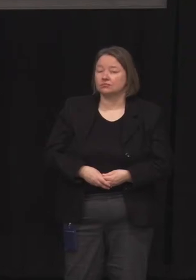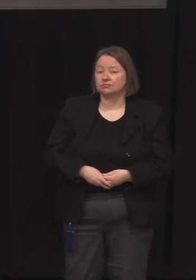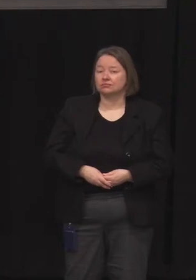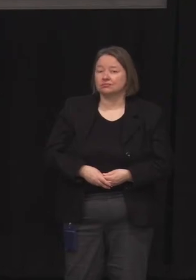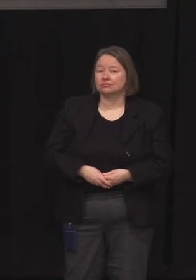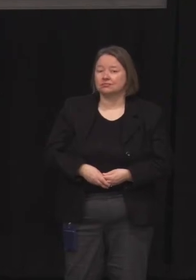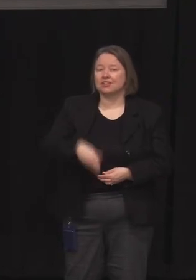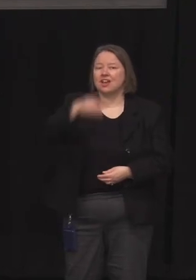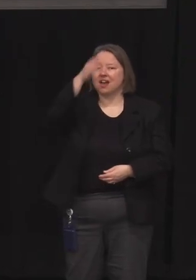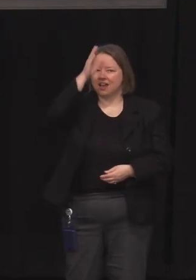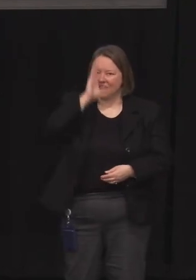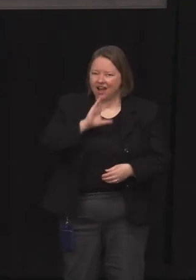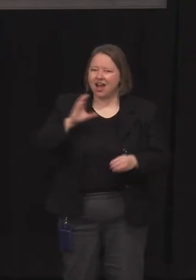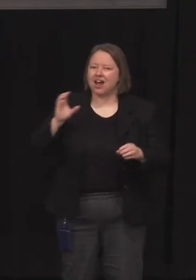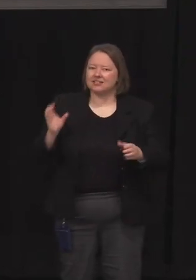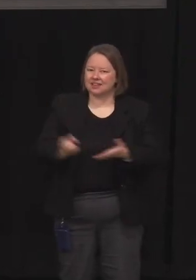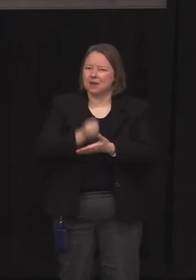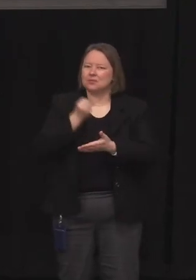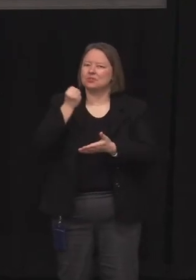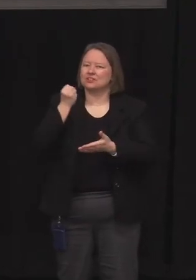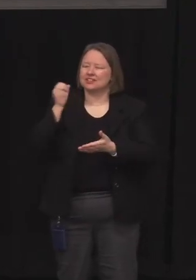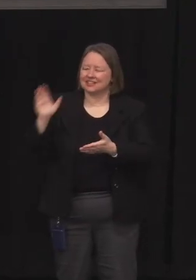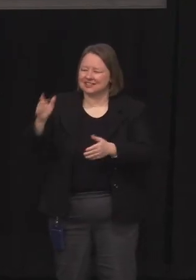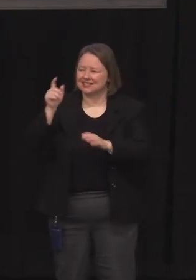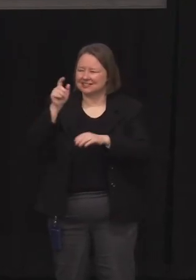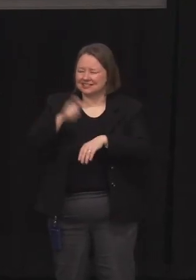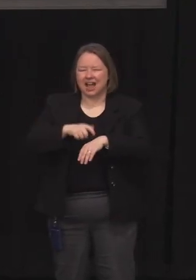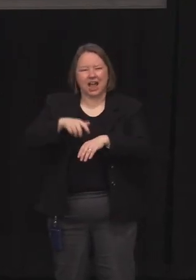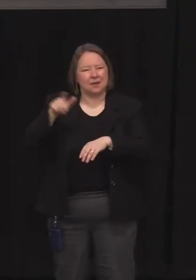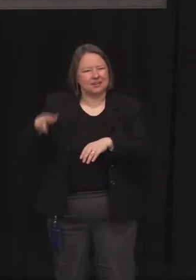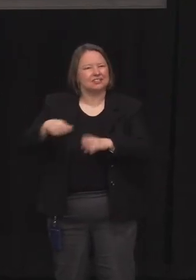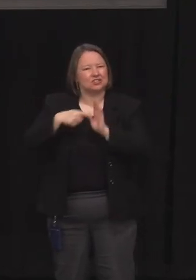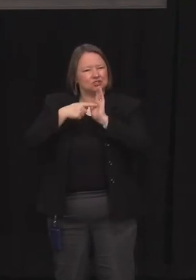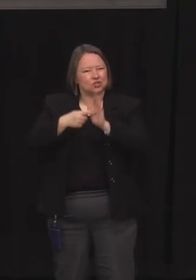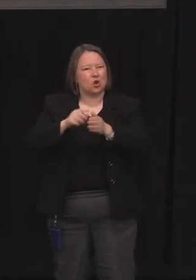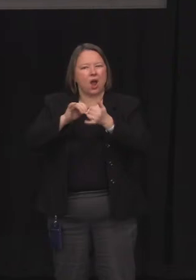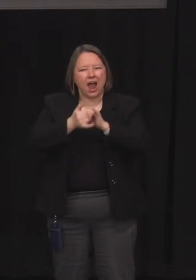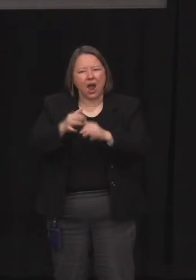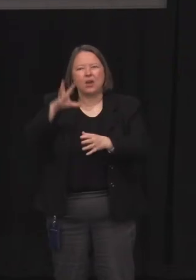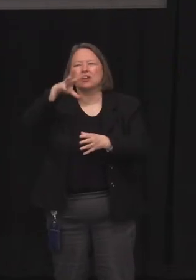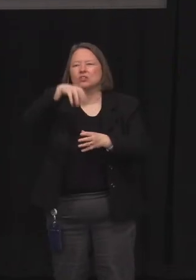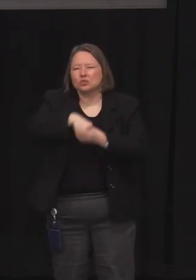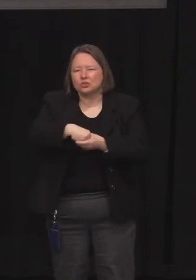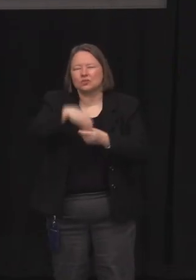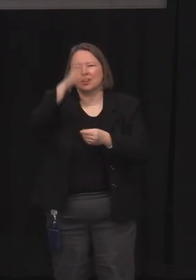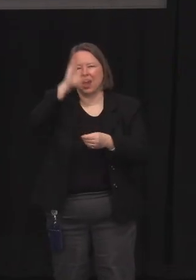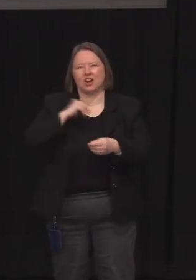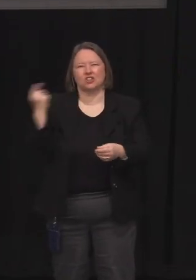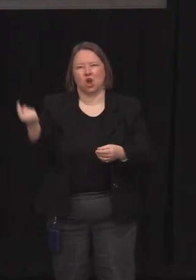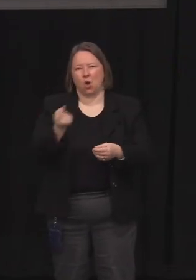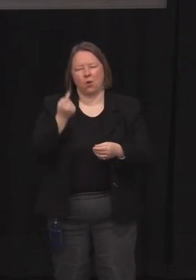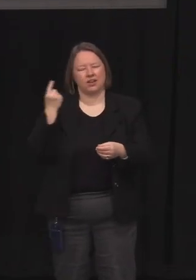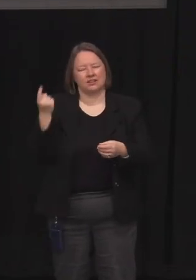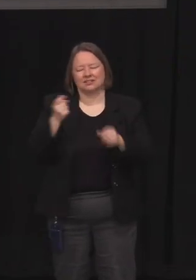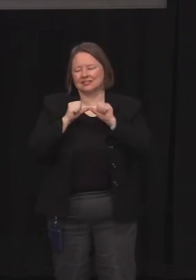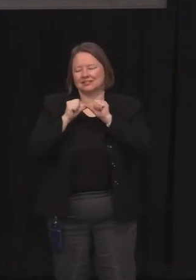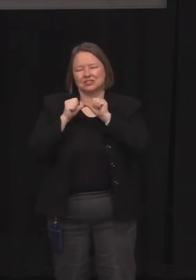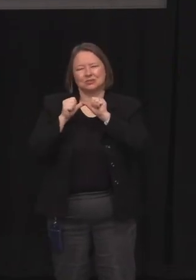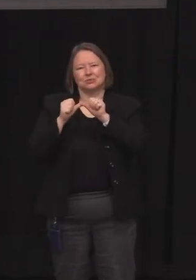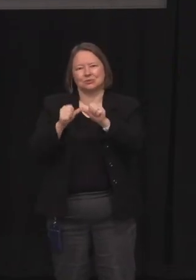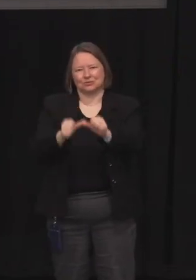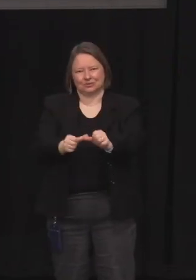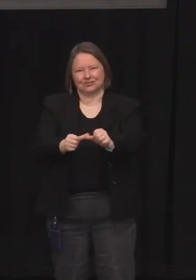It was God's opportunity, it was God's time, God's person to show how inclusive God always has been and continues to